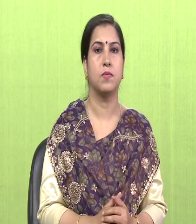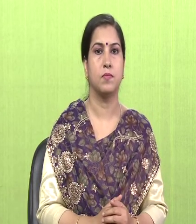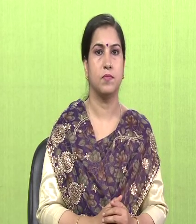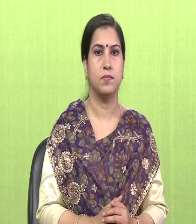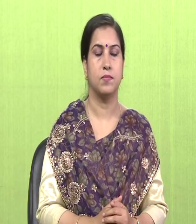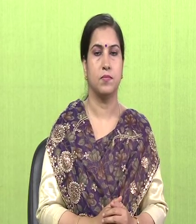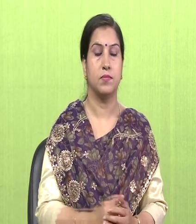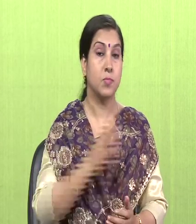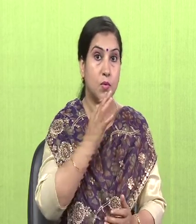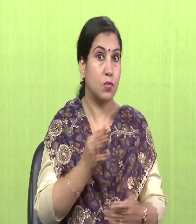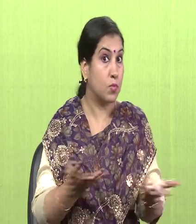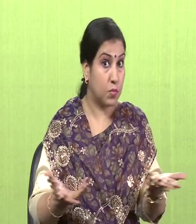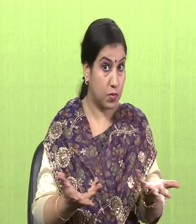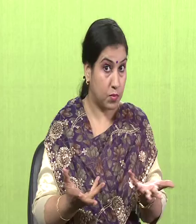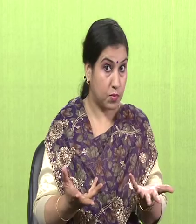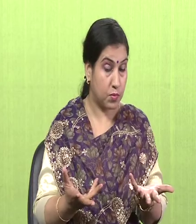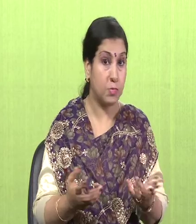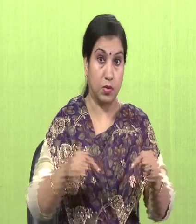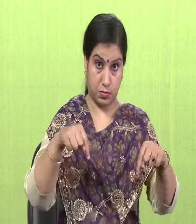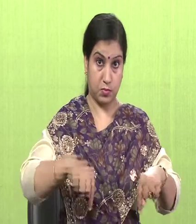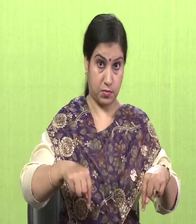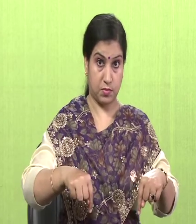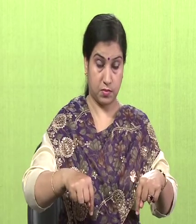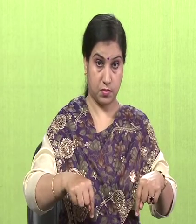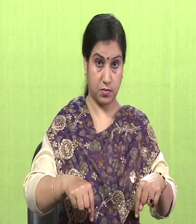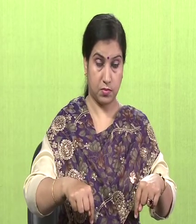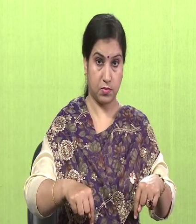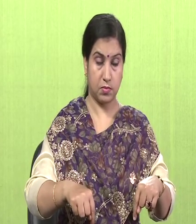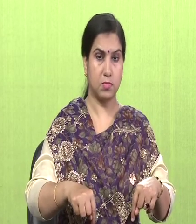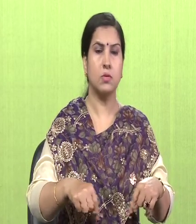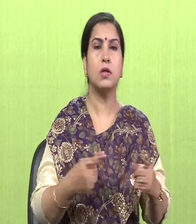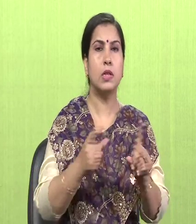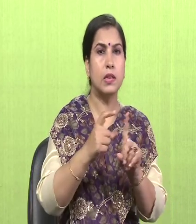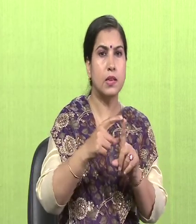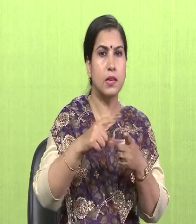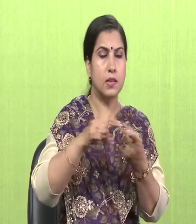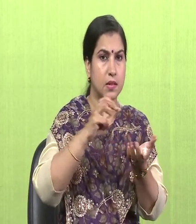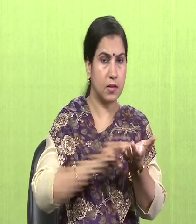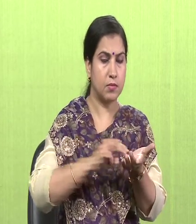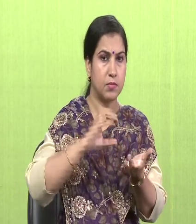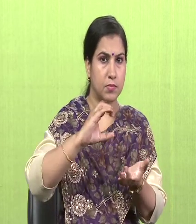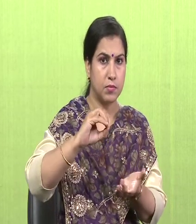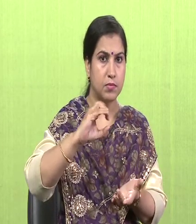In fact, today democracy also means a social system